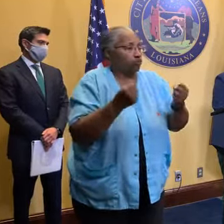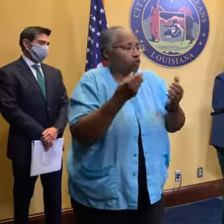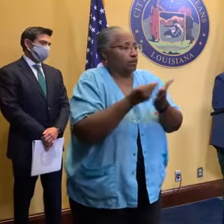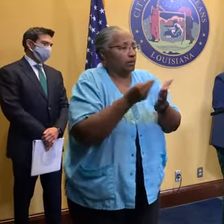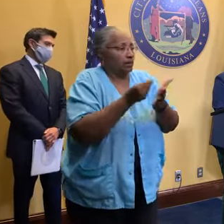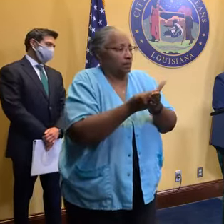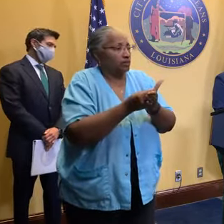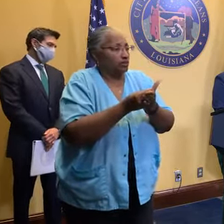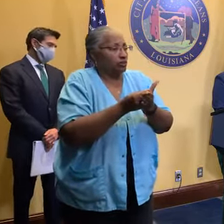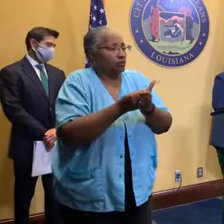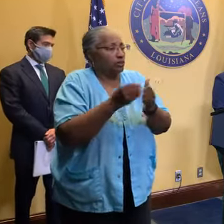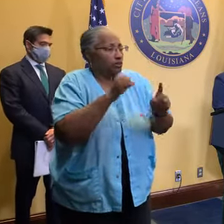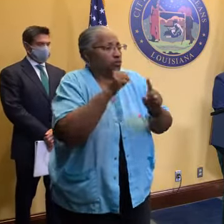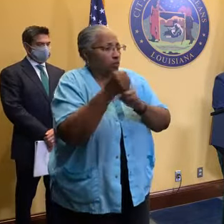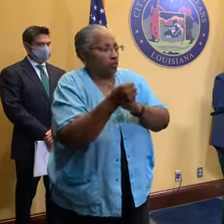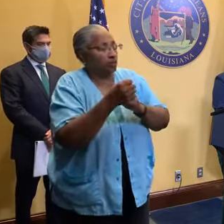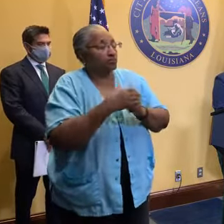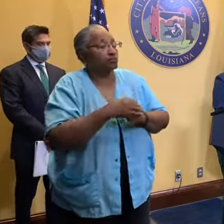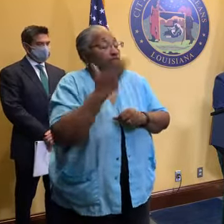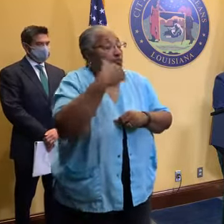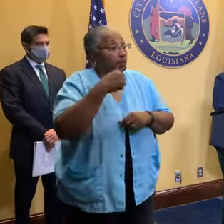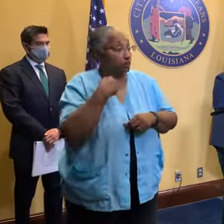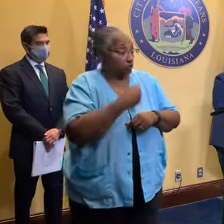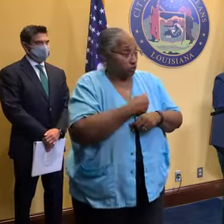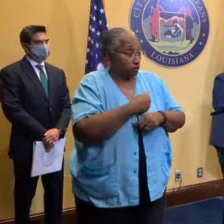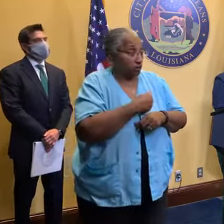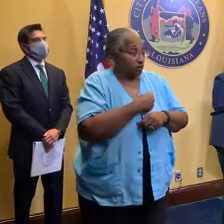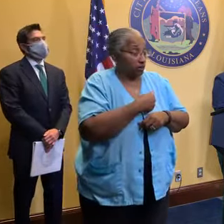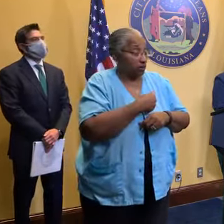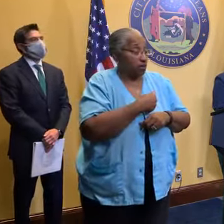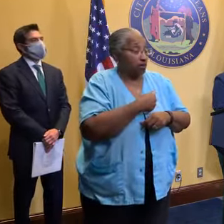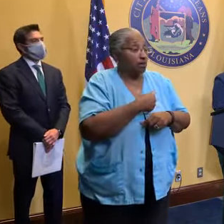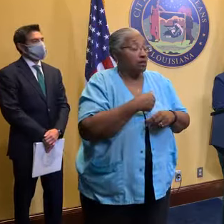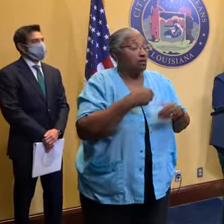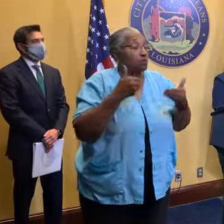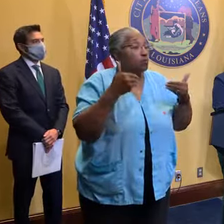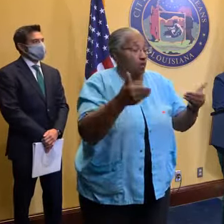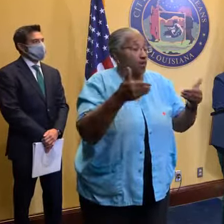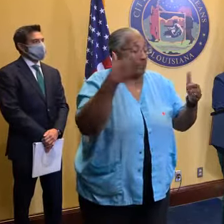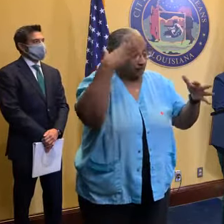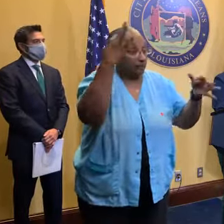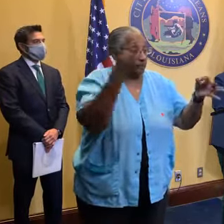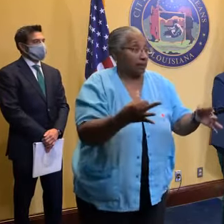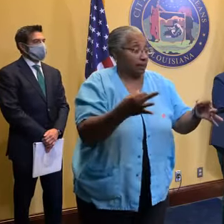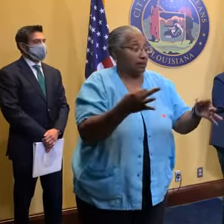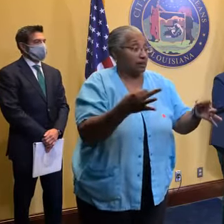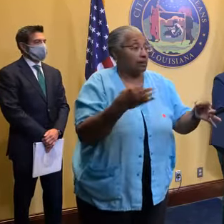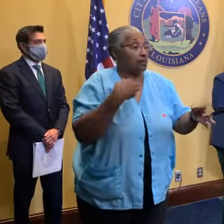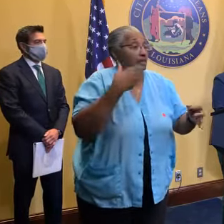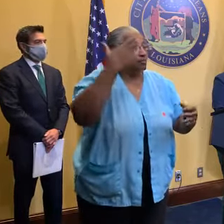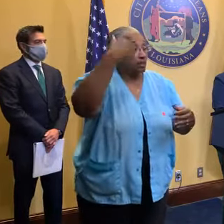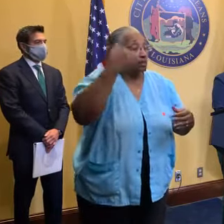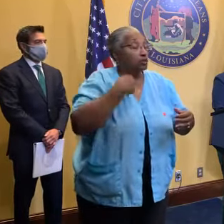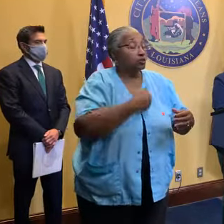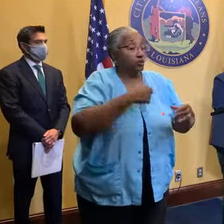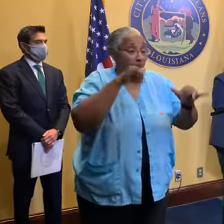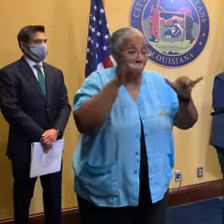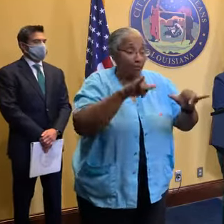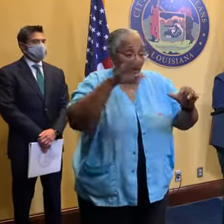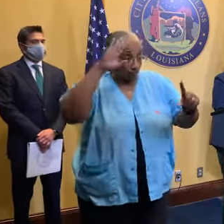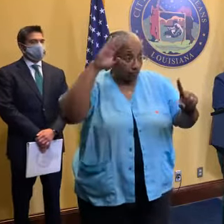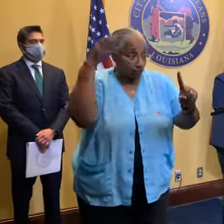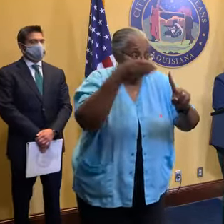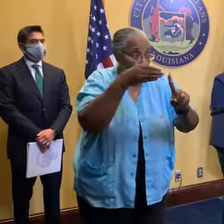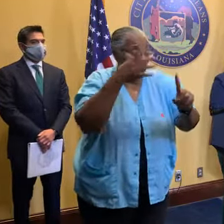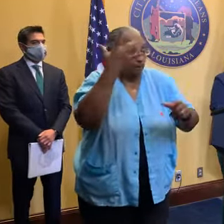financial position. And because we made the hard decisions, because we stayed focused and smart about making